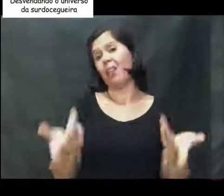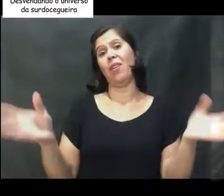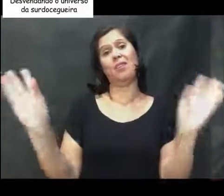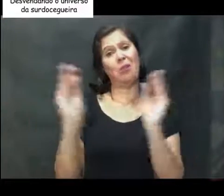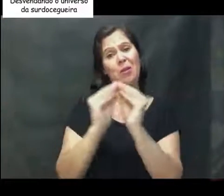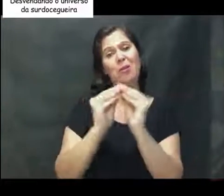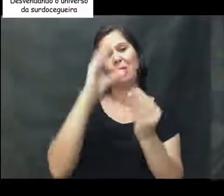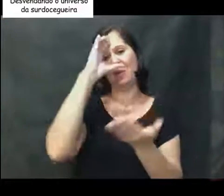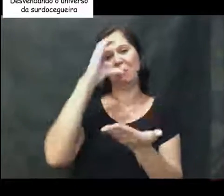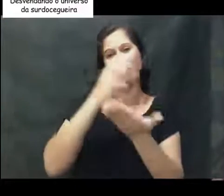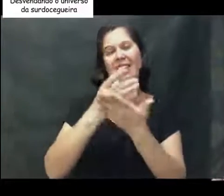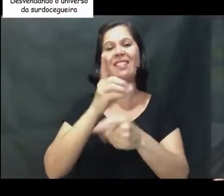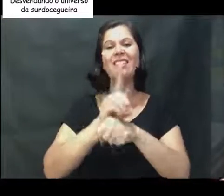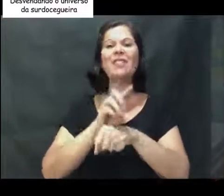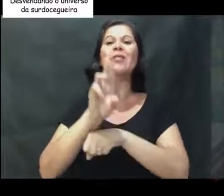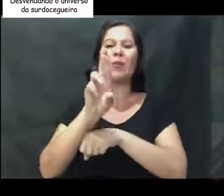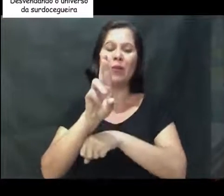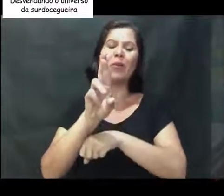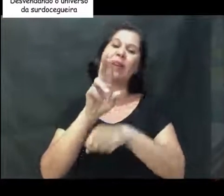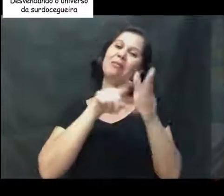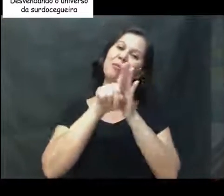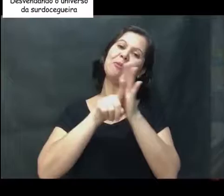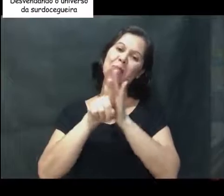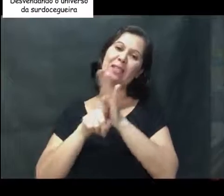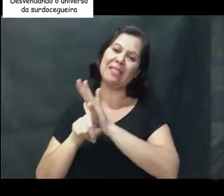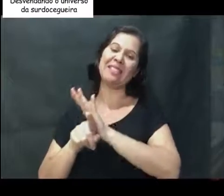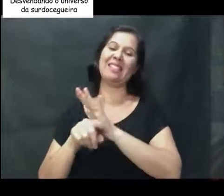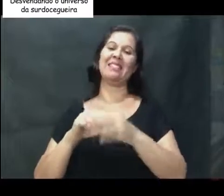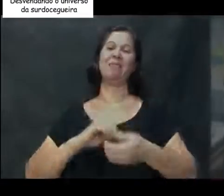In summary, this is a part of my doctoral research.